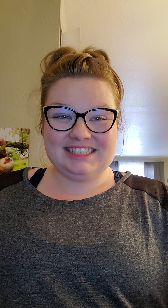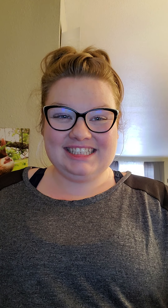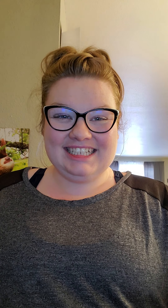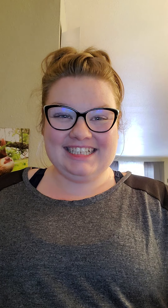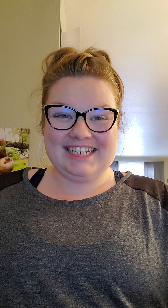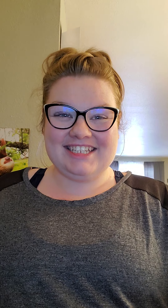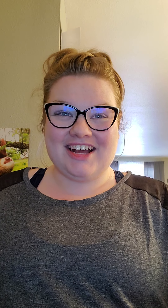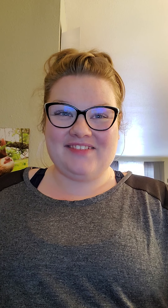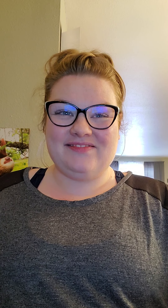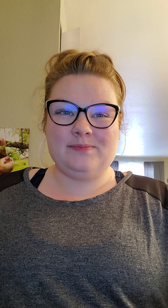Nice job.